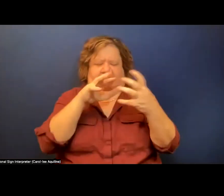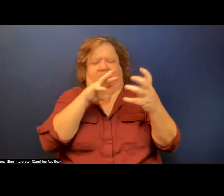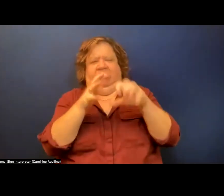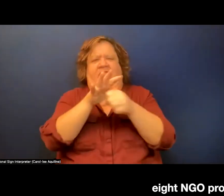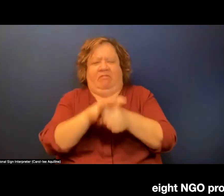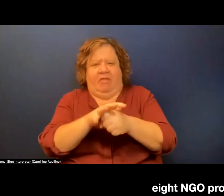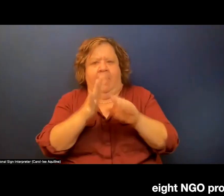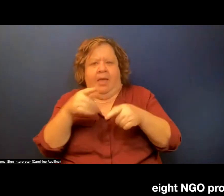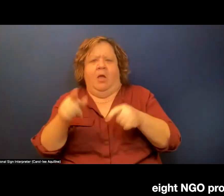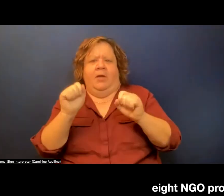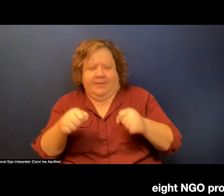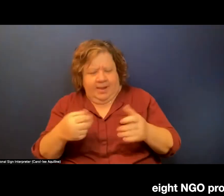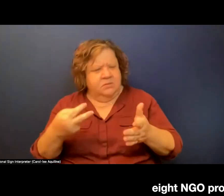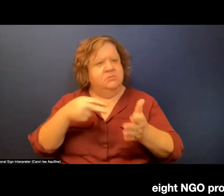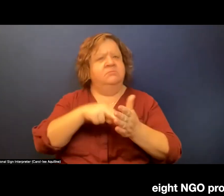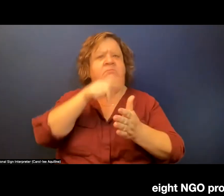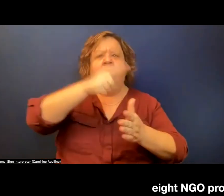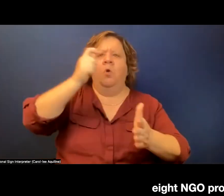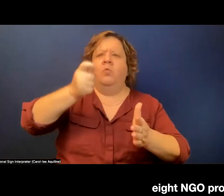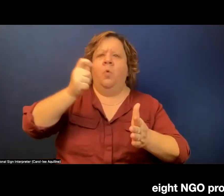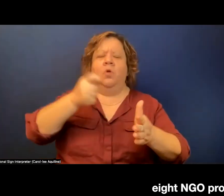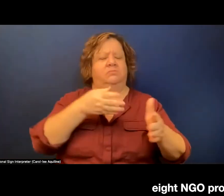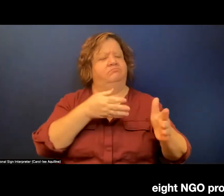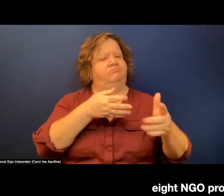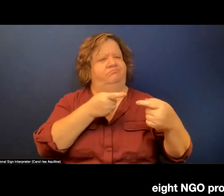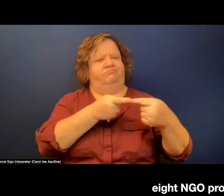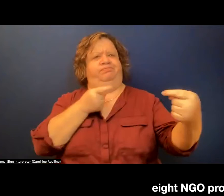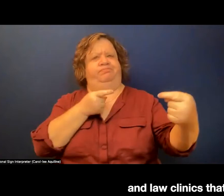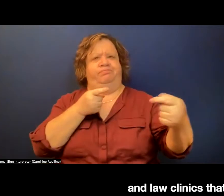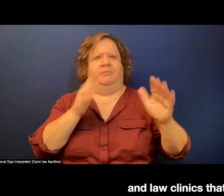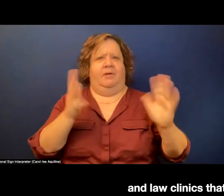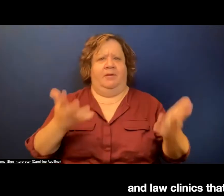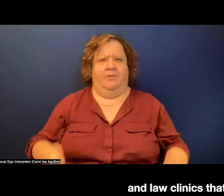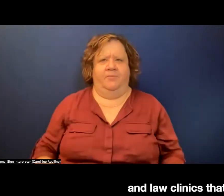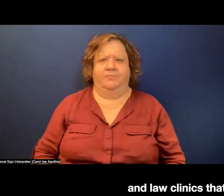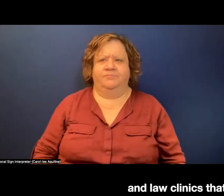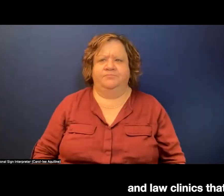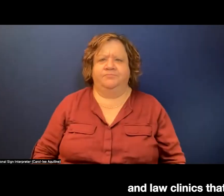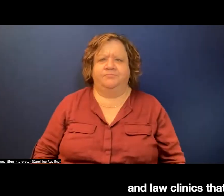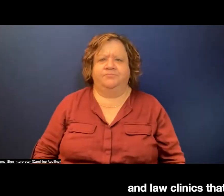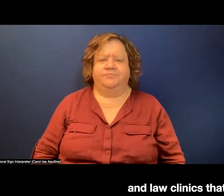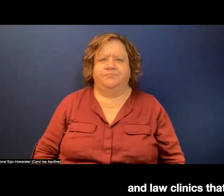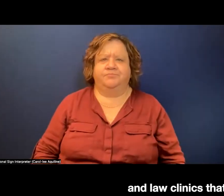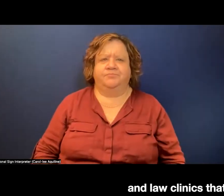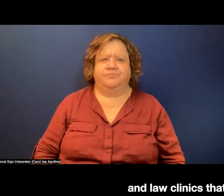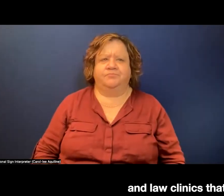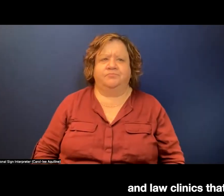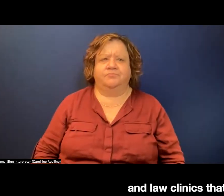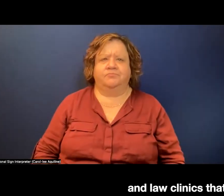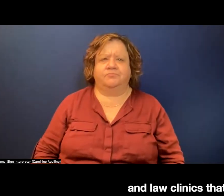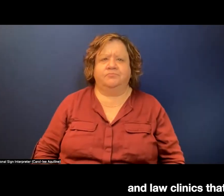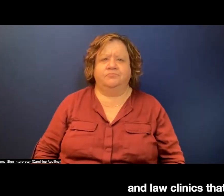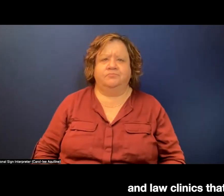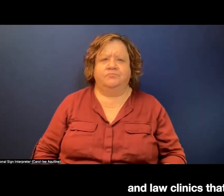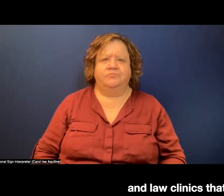together 38 NGO, professional bodies, but also universities and law clinics that provide